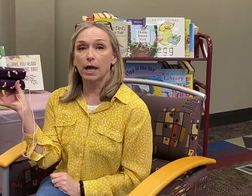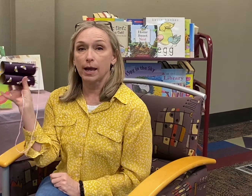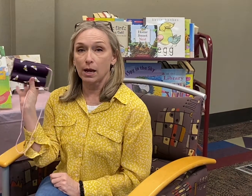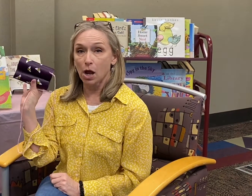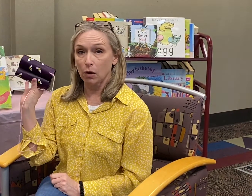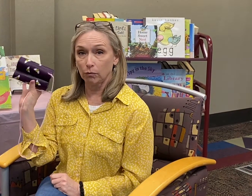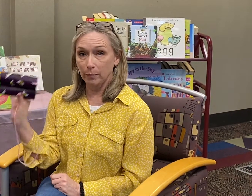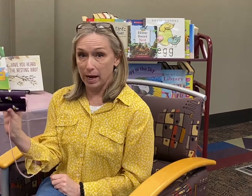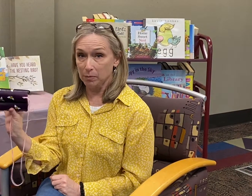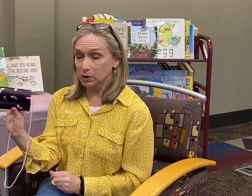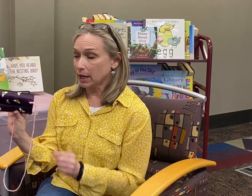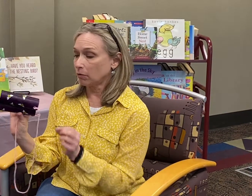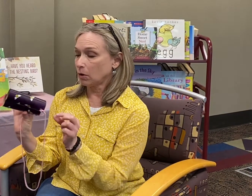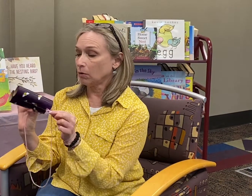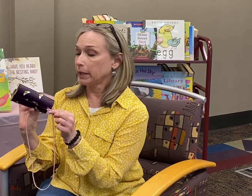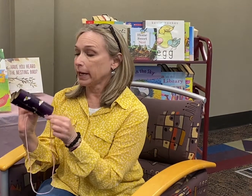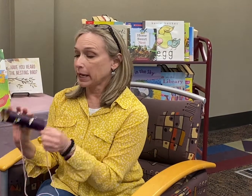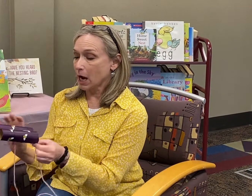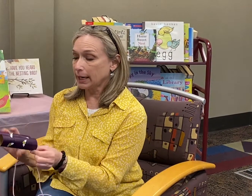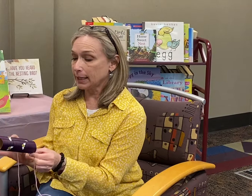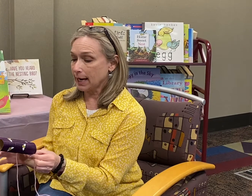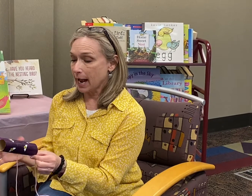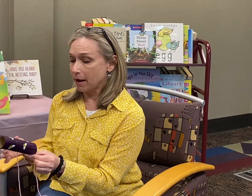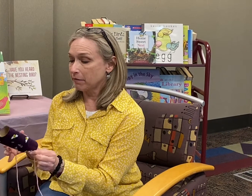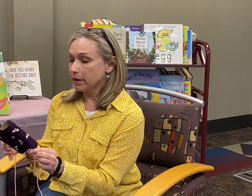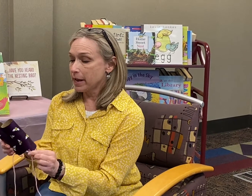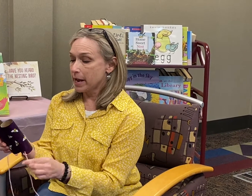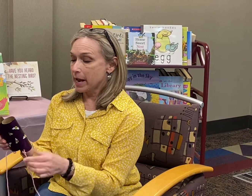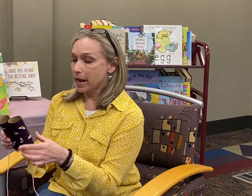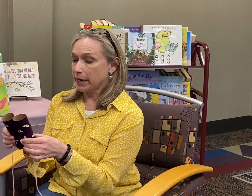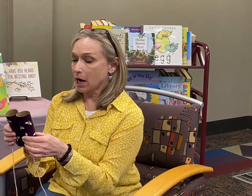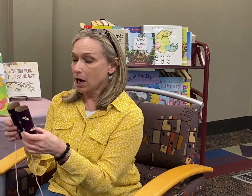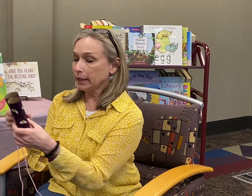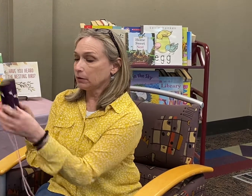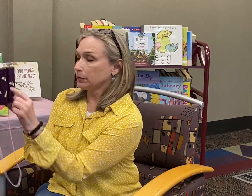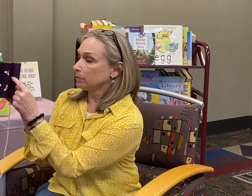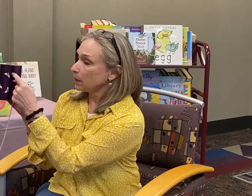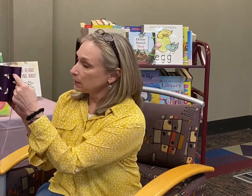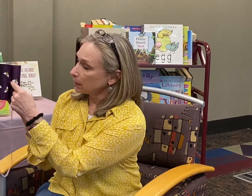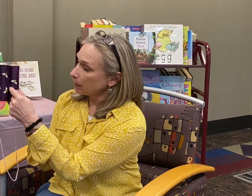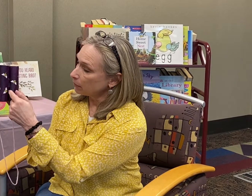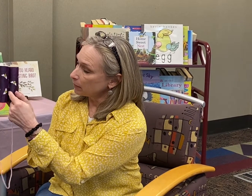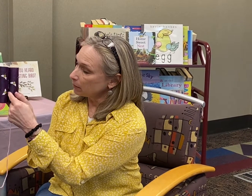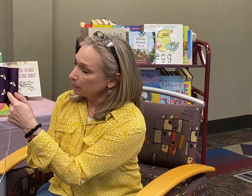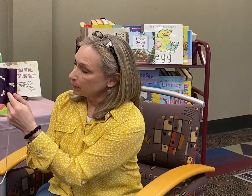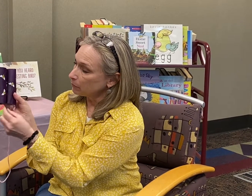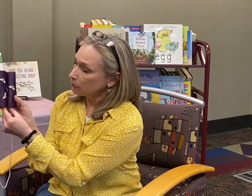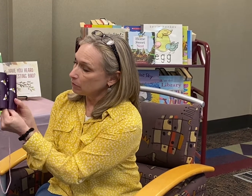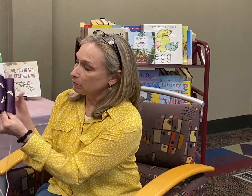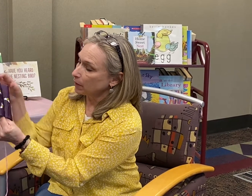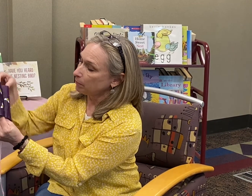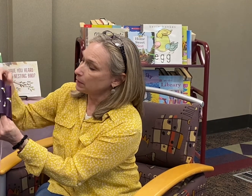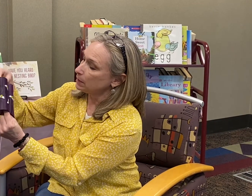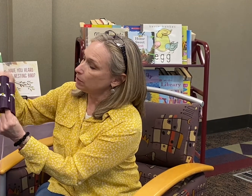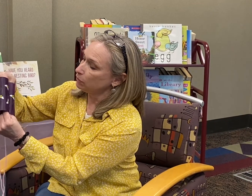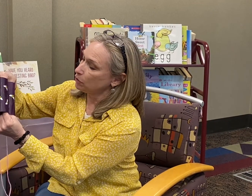a paper towel roll and I cut it in half, and I glued mine together in the middle. You could probably, if you need